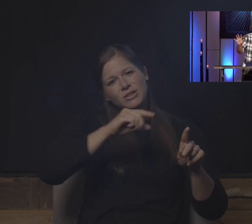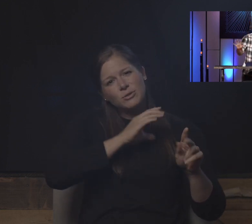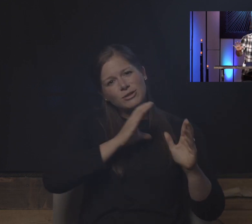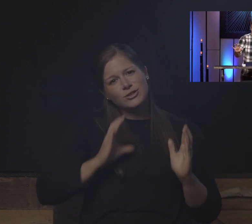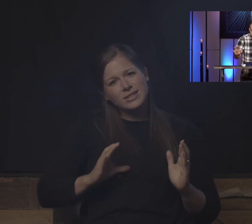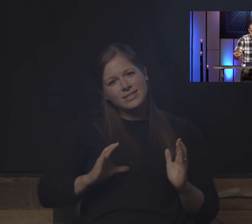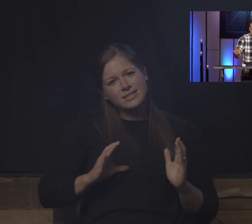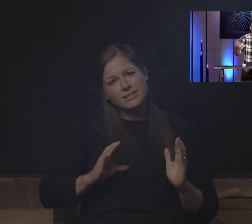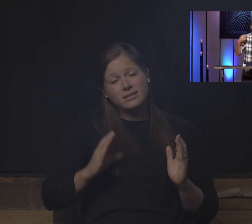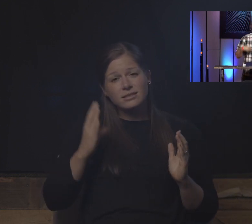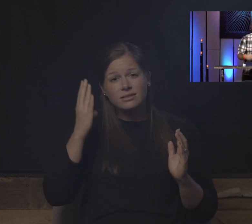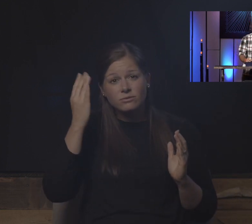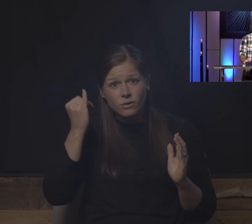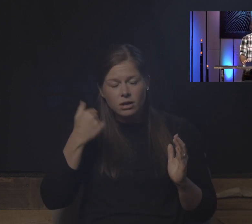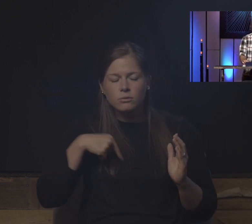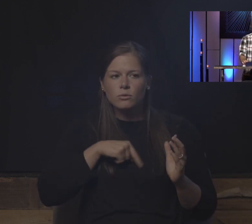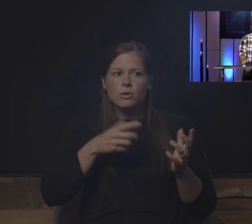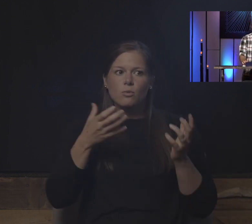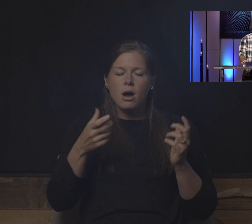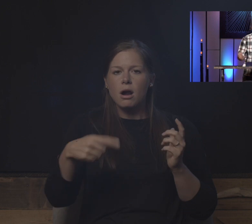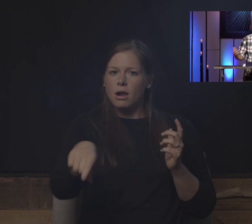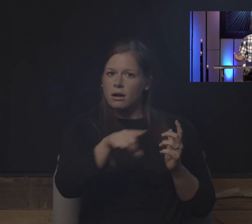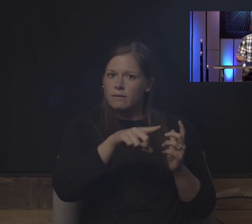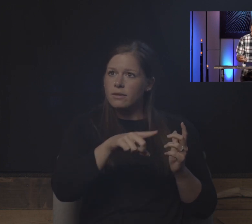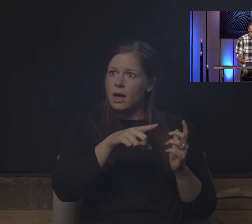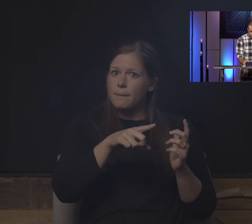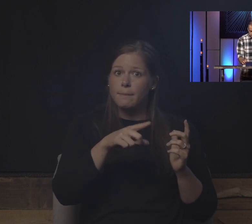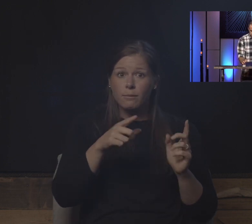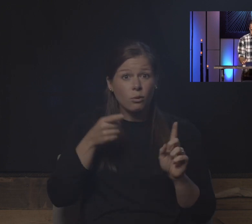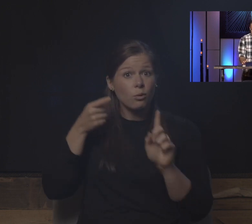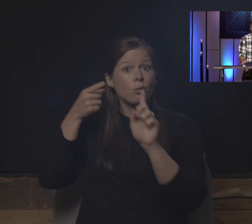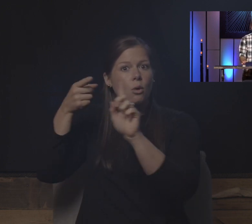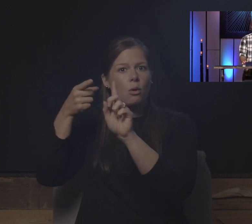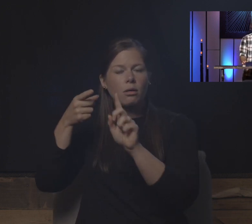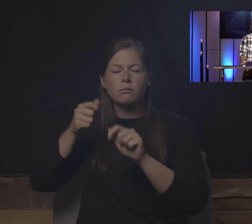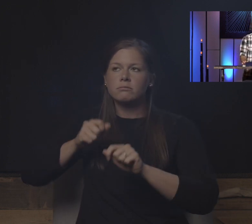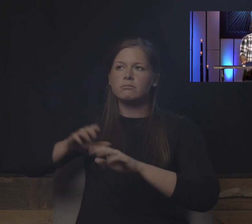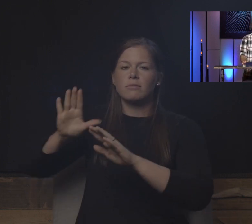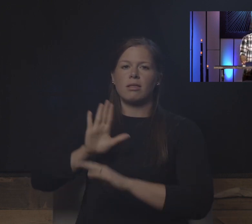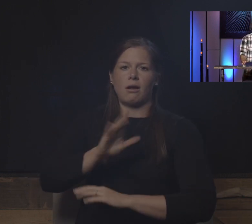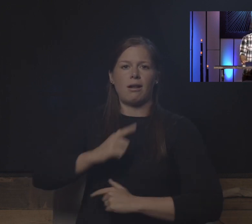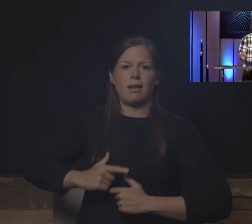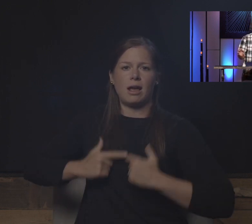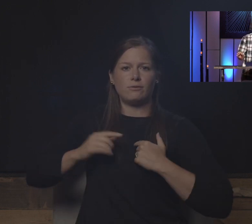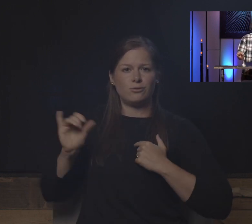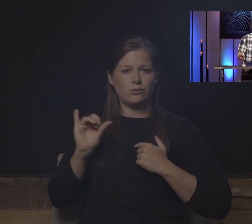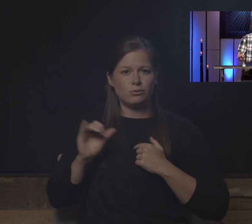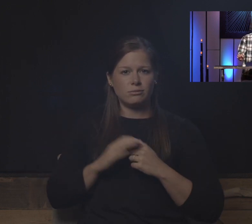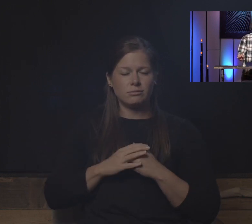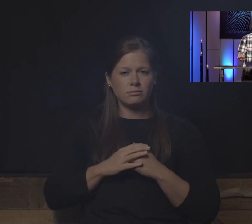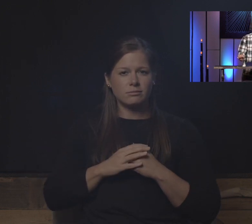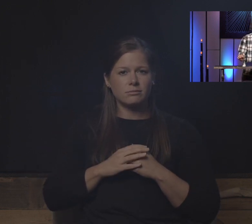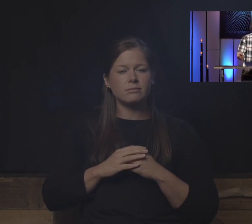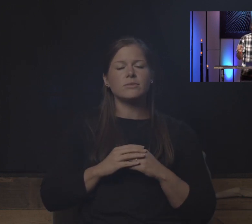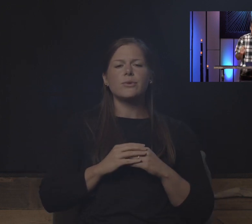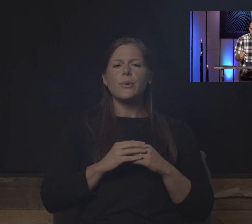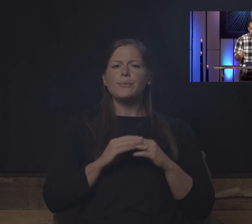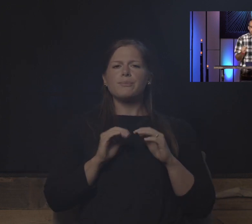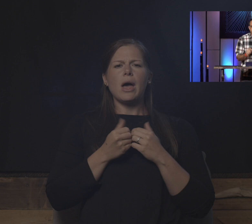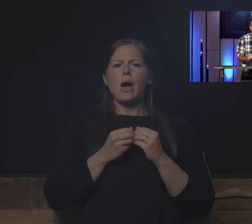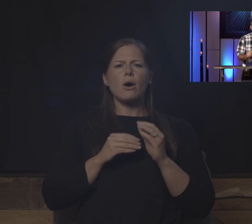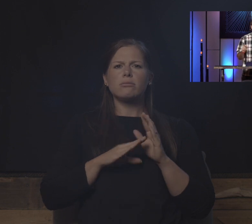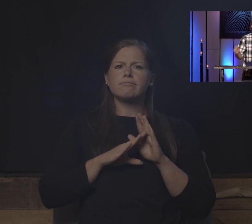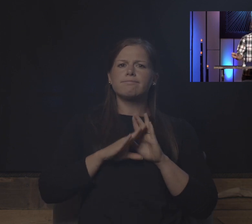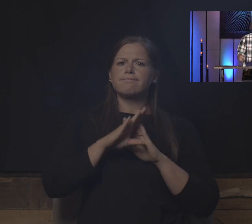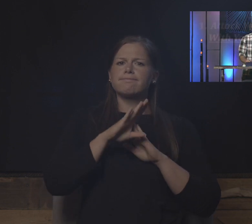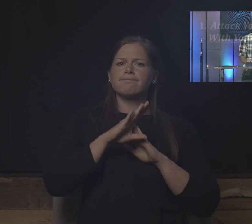they'll give their lives to him as a result. So growing in love for non-Christians begins when, point number one, you attack